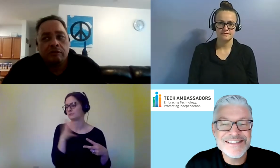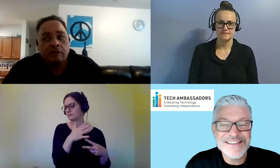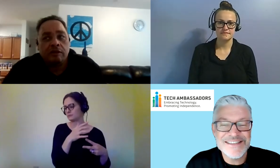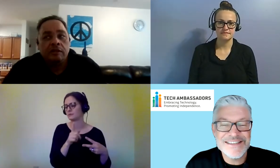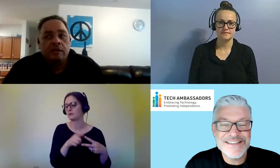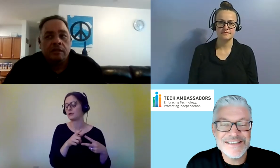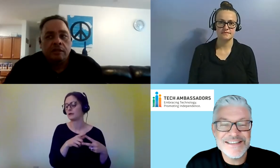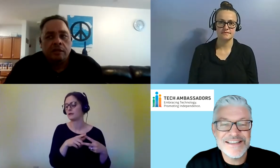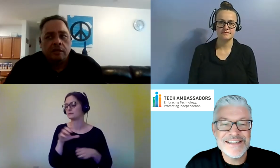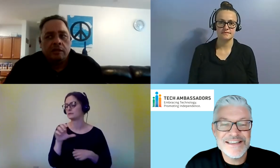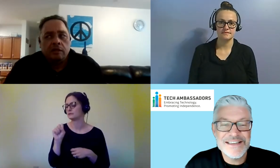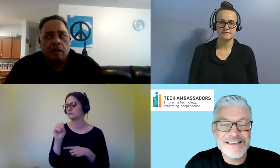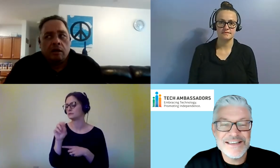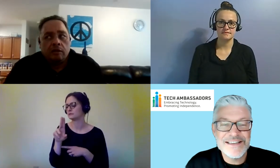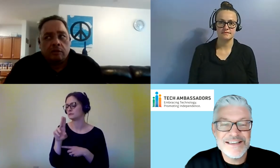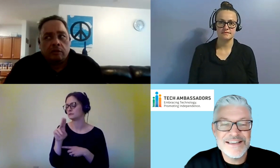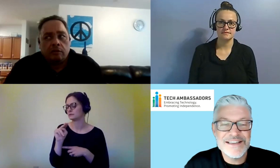Sound,